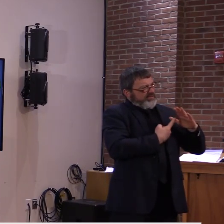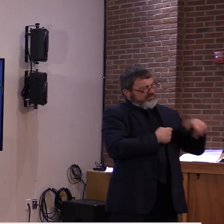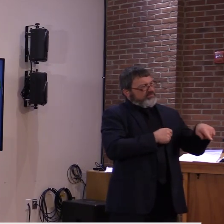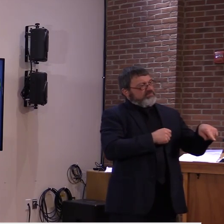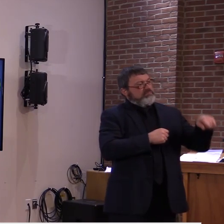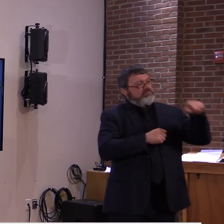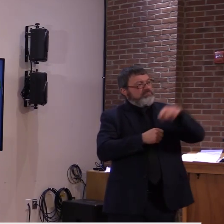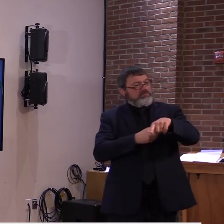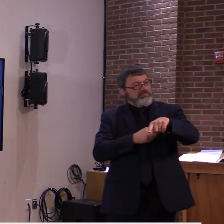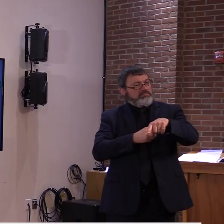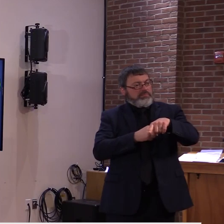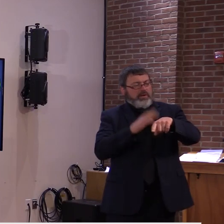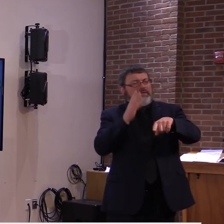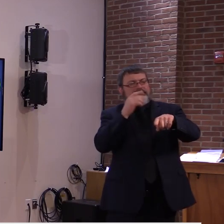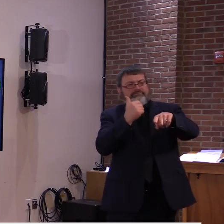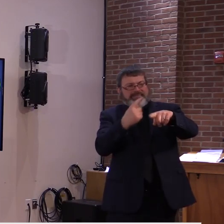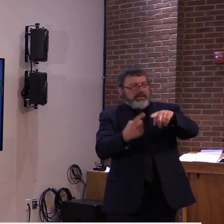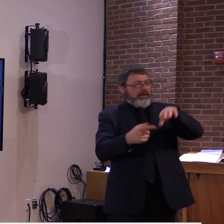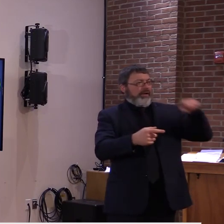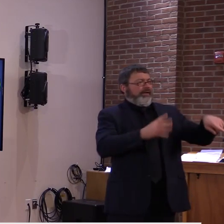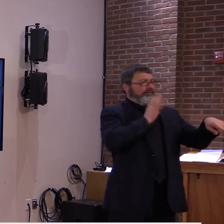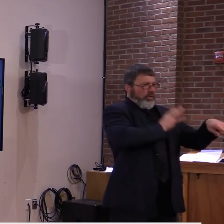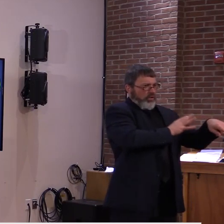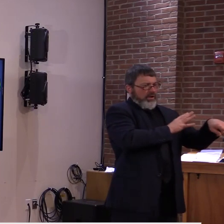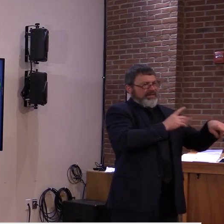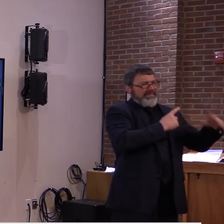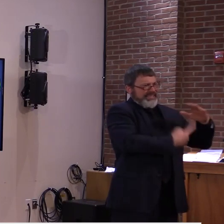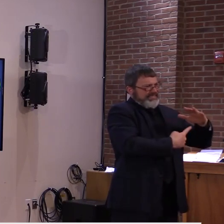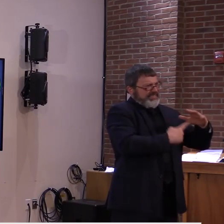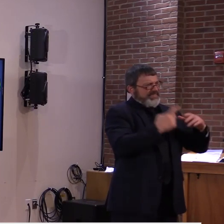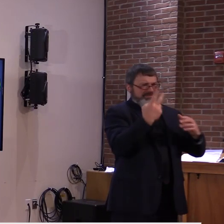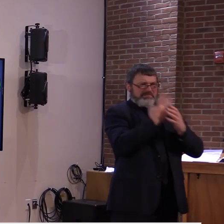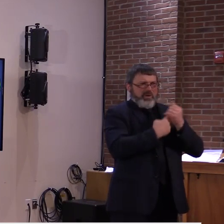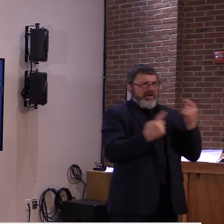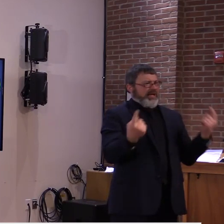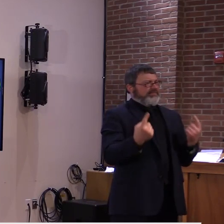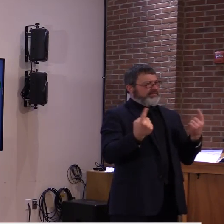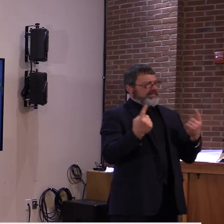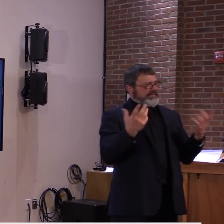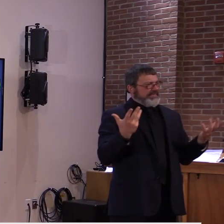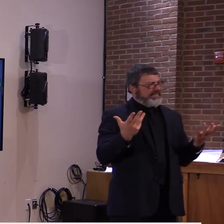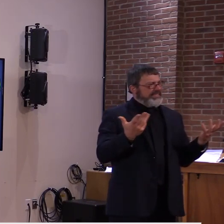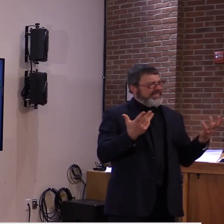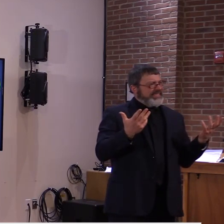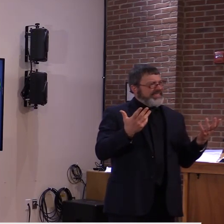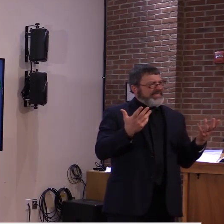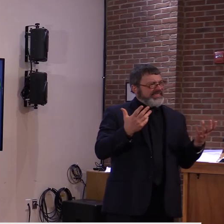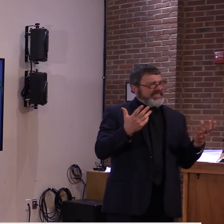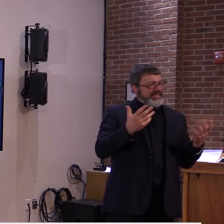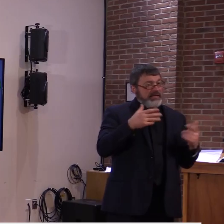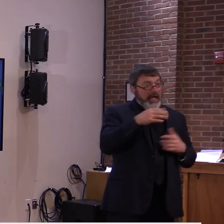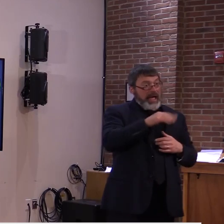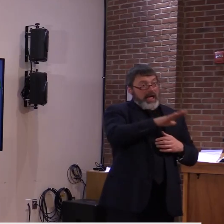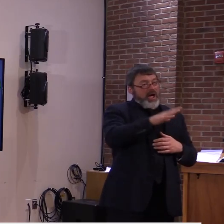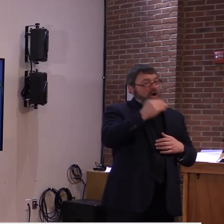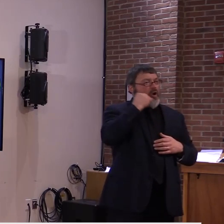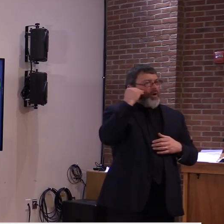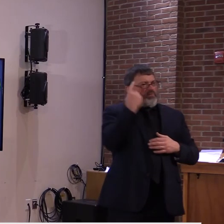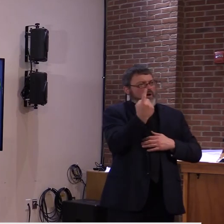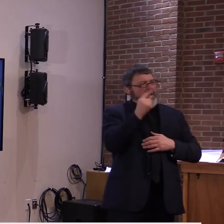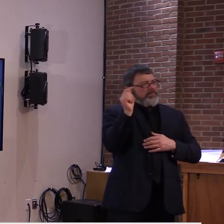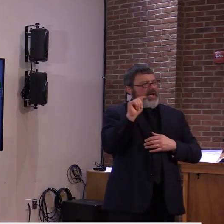difficulty. His 10-year-old child was staying isolated perfectly well.